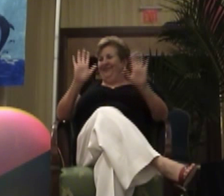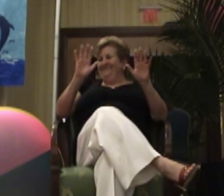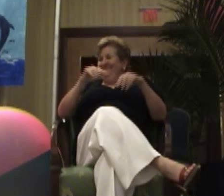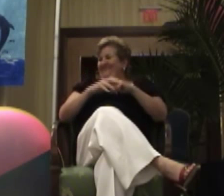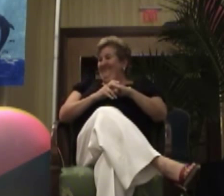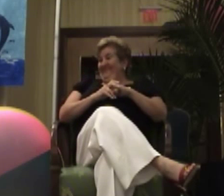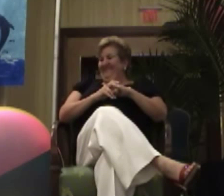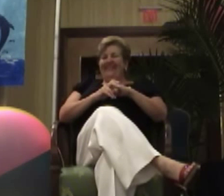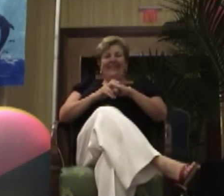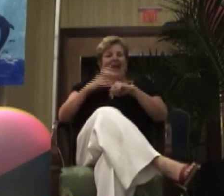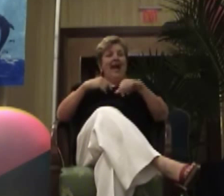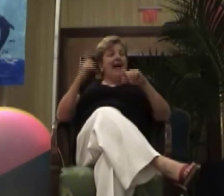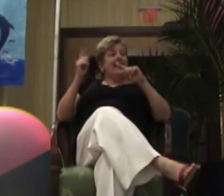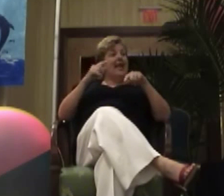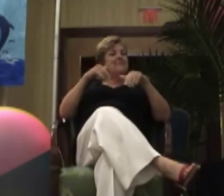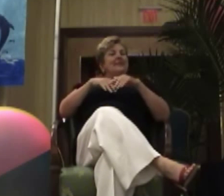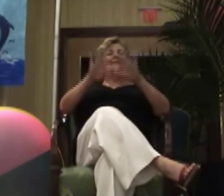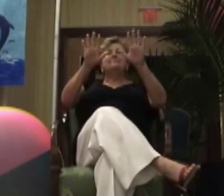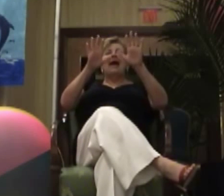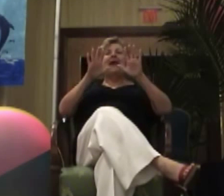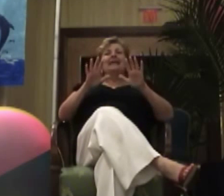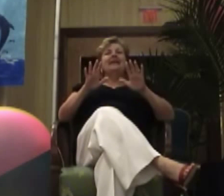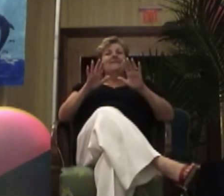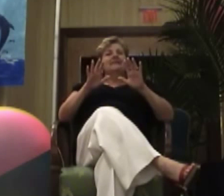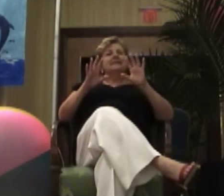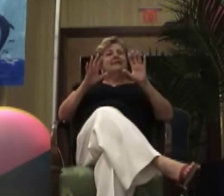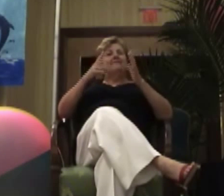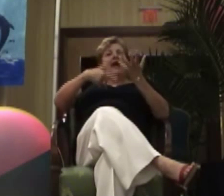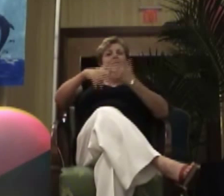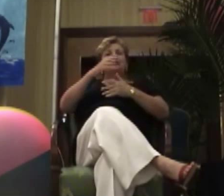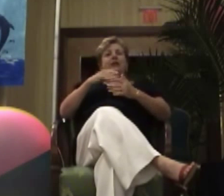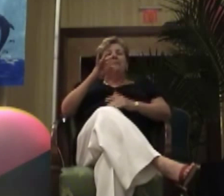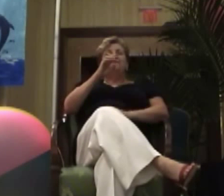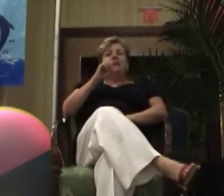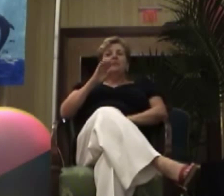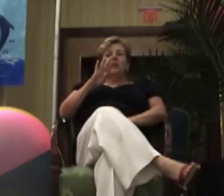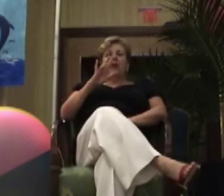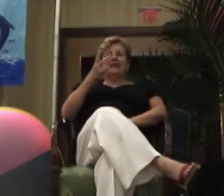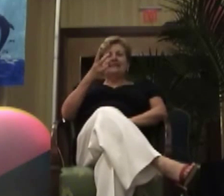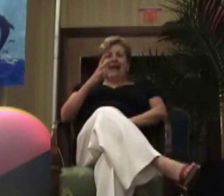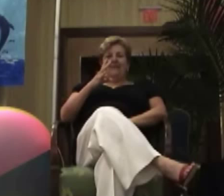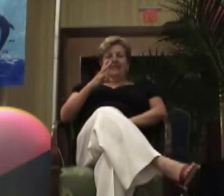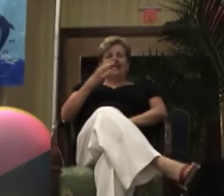came into this magnificent fellowship of ours February the 7th of 1969. Wow.